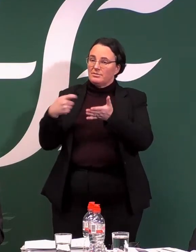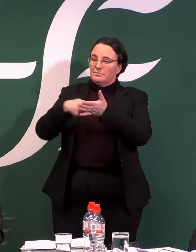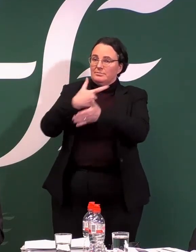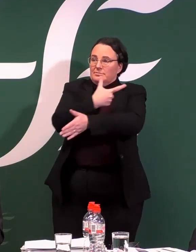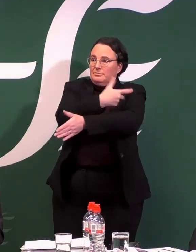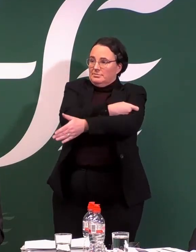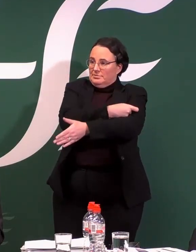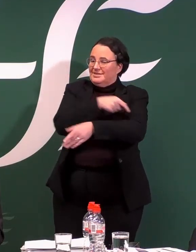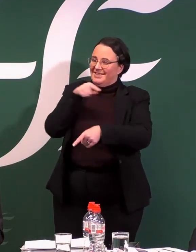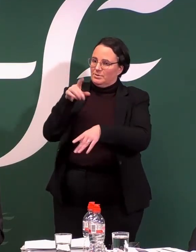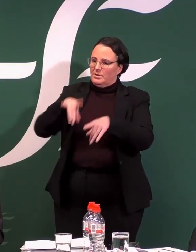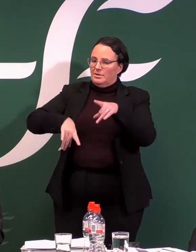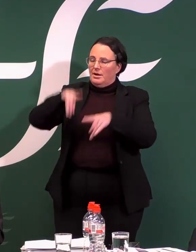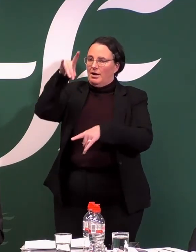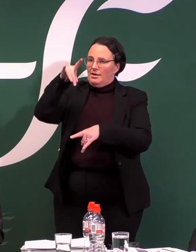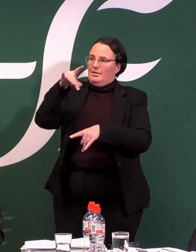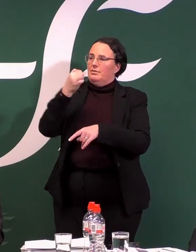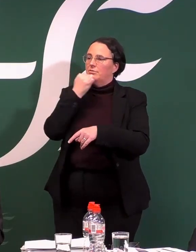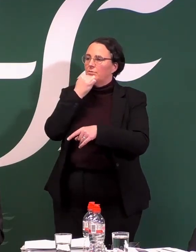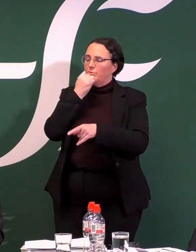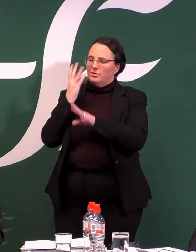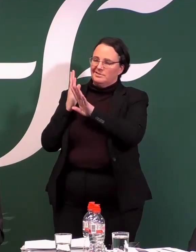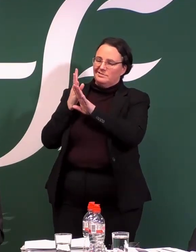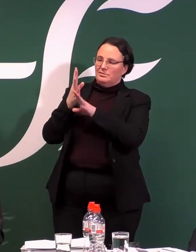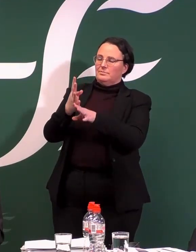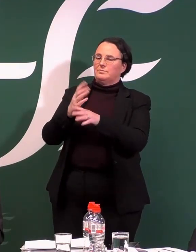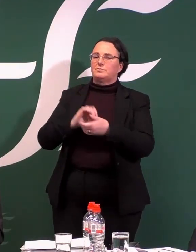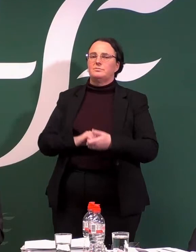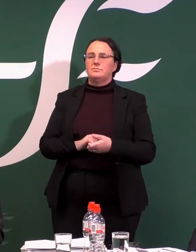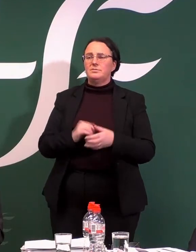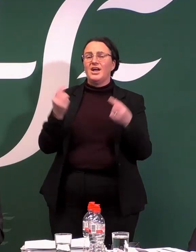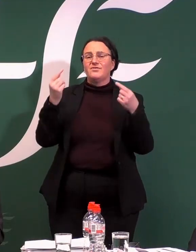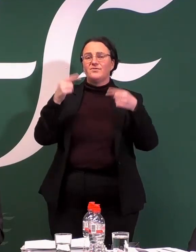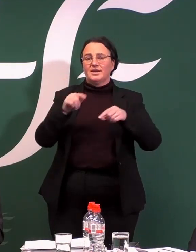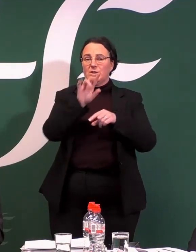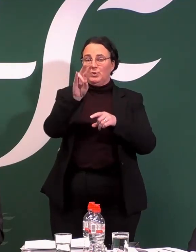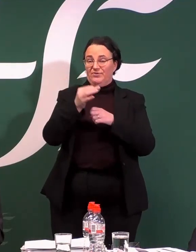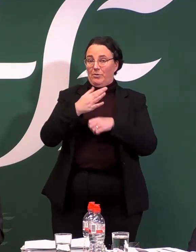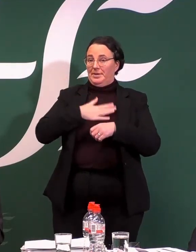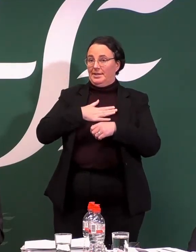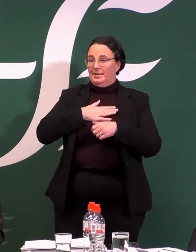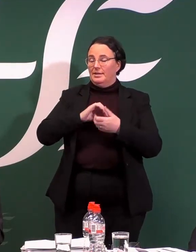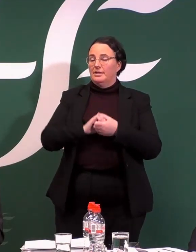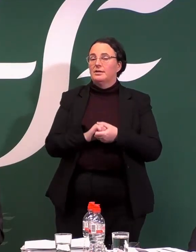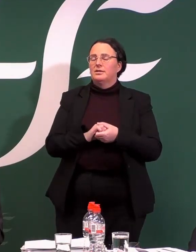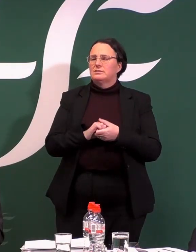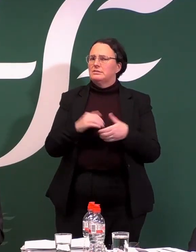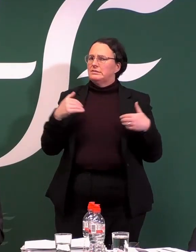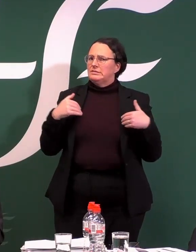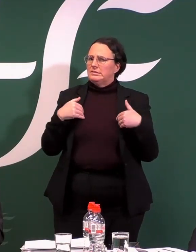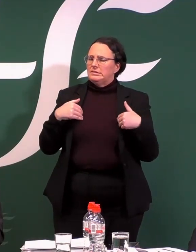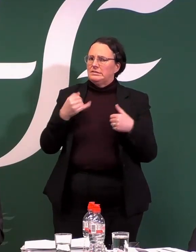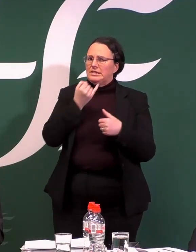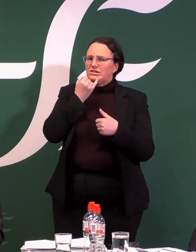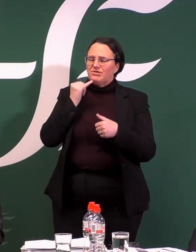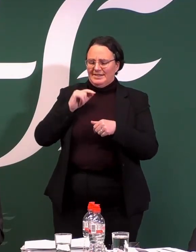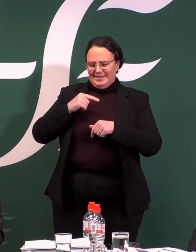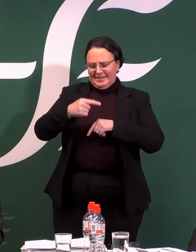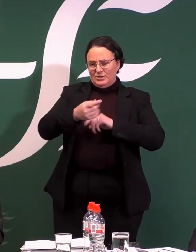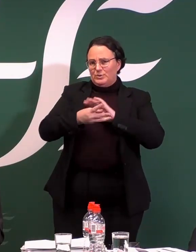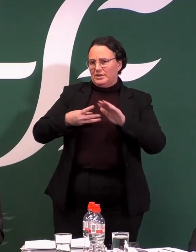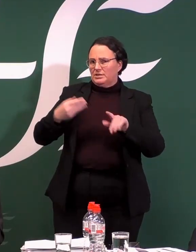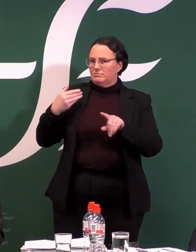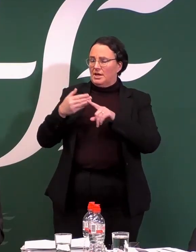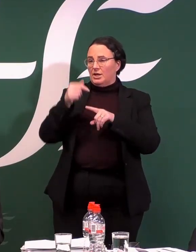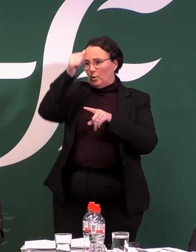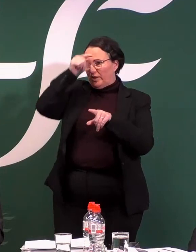centre, because that's where the high volume comes through. Just a final question from me. There were worrying reports out of Israel this week, and I know they're